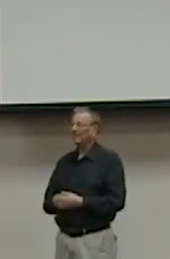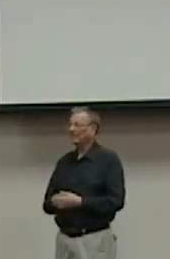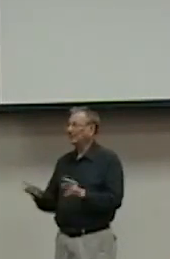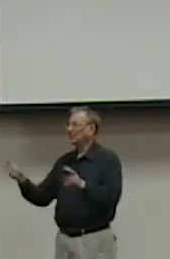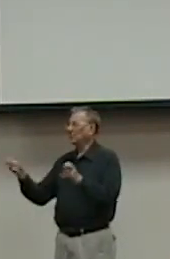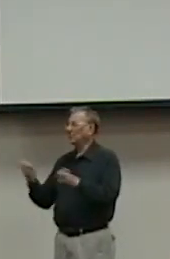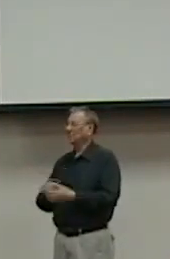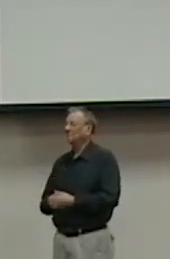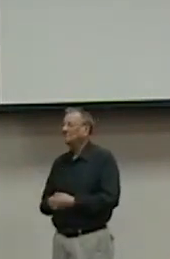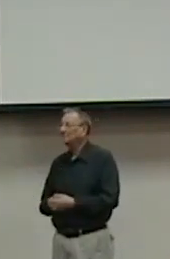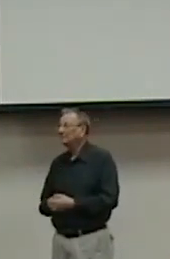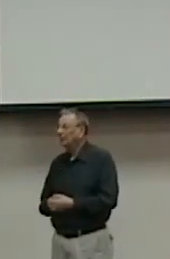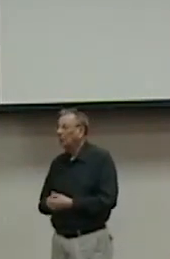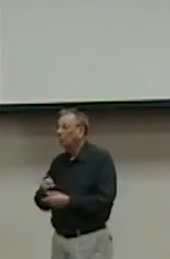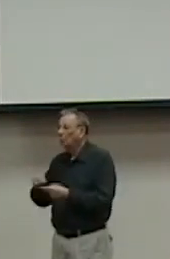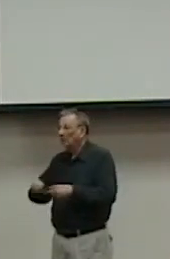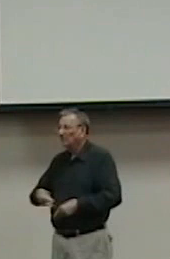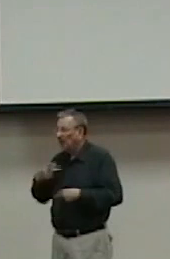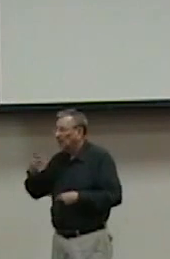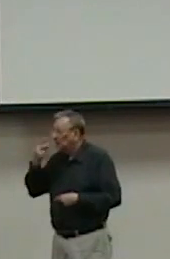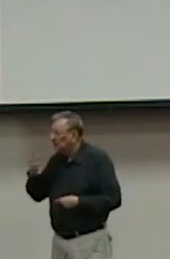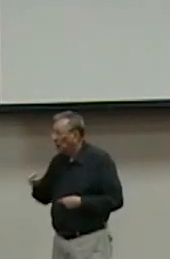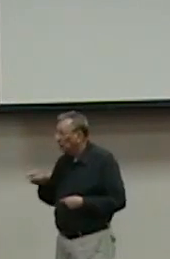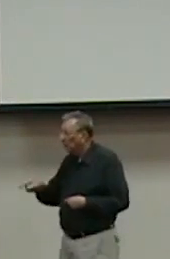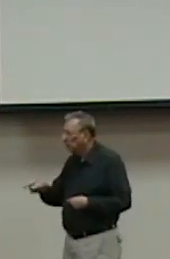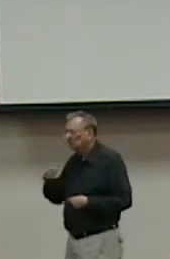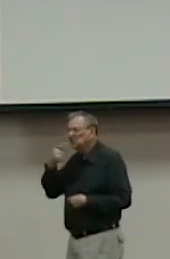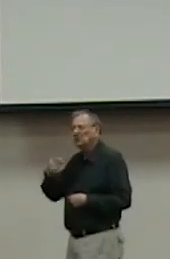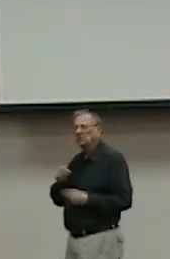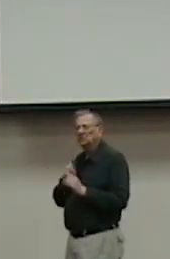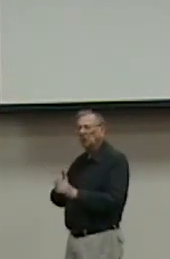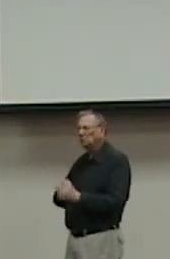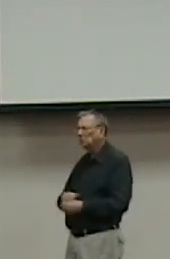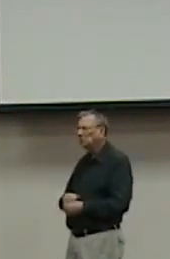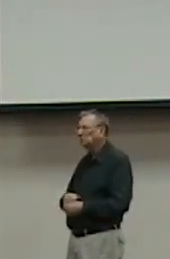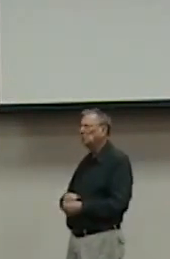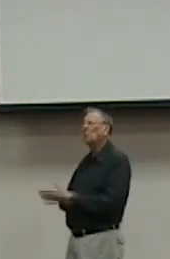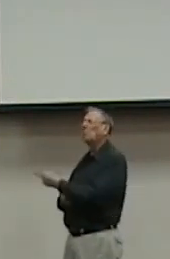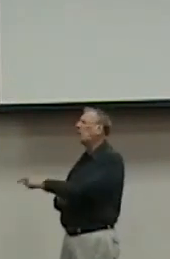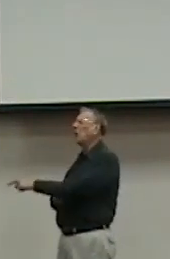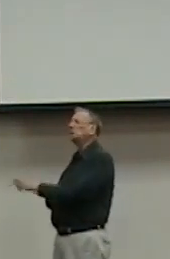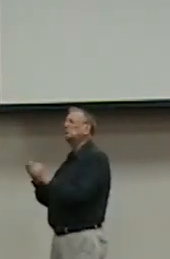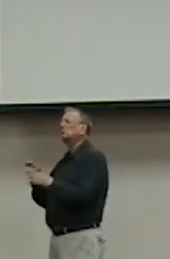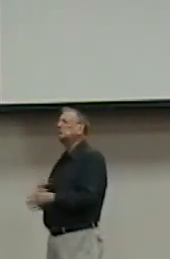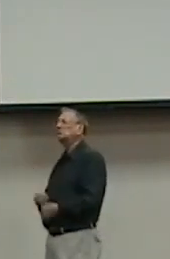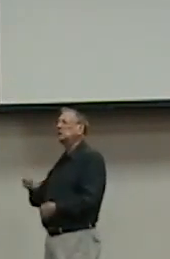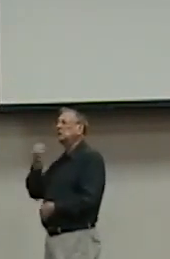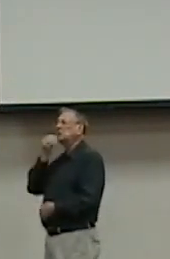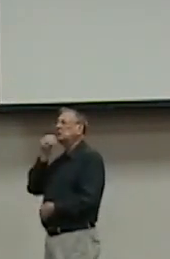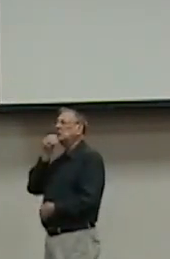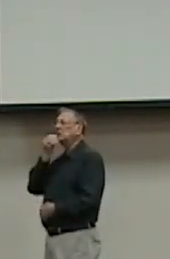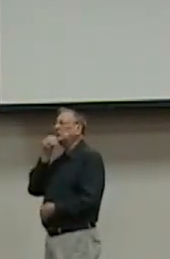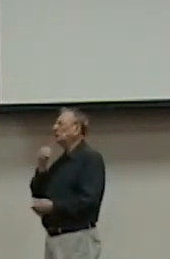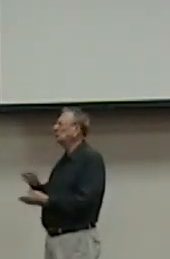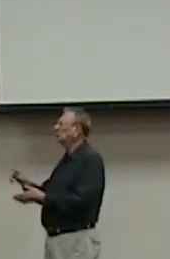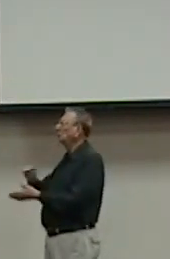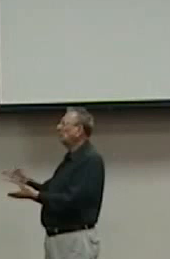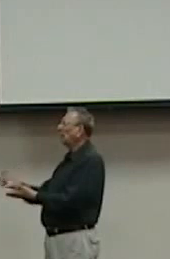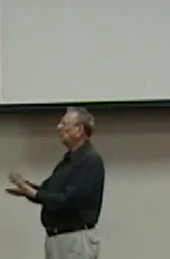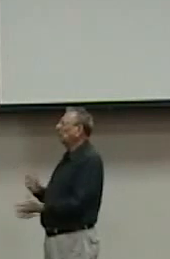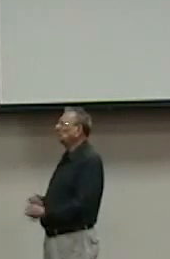says. When the Pharisees saw this, they said to his disciples, "Why does your teacher eat with tax collectors and